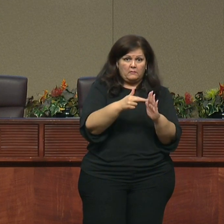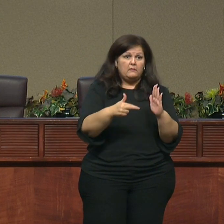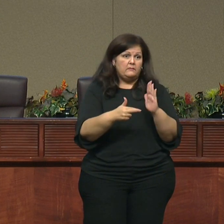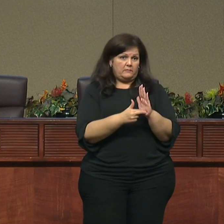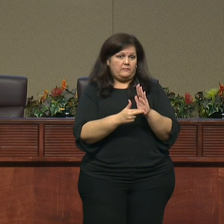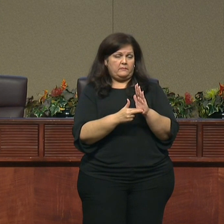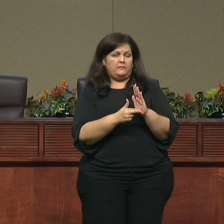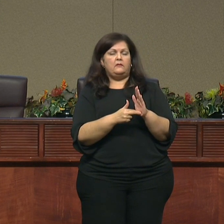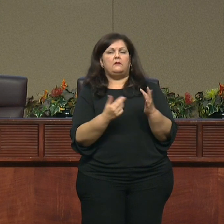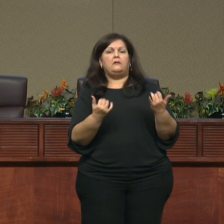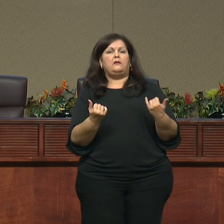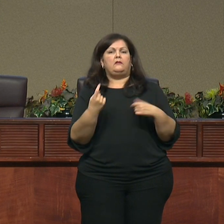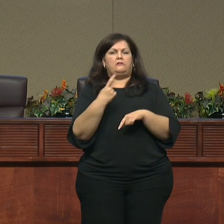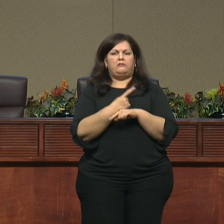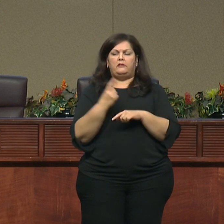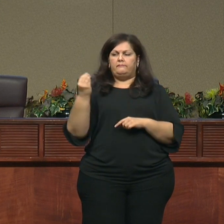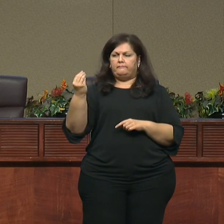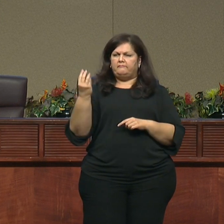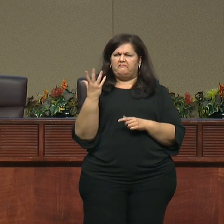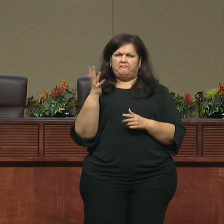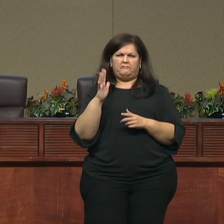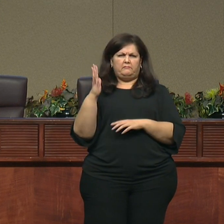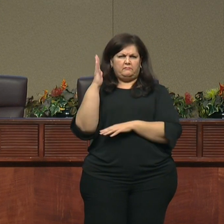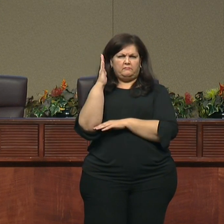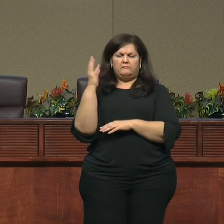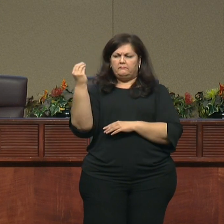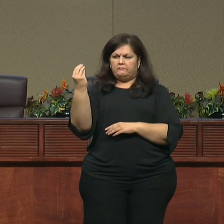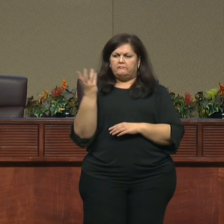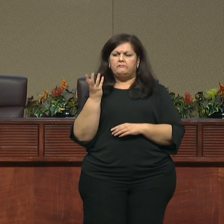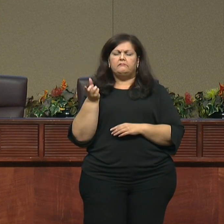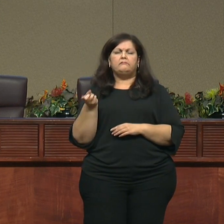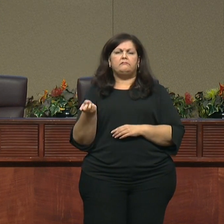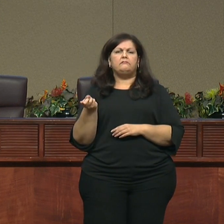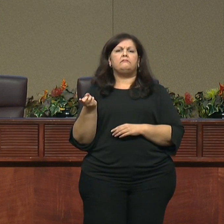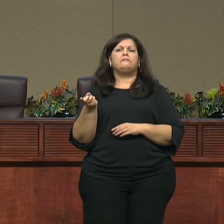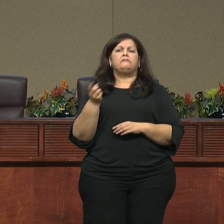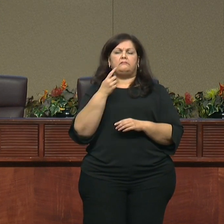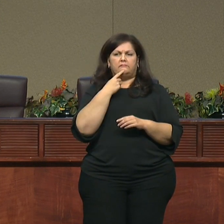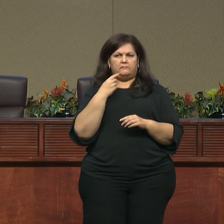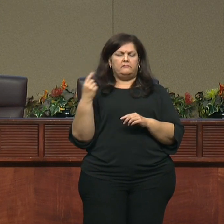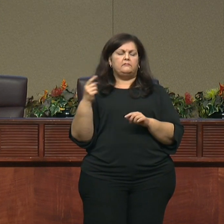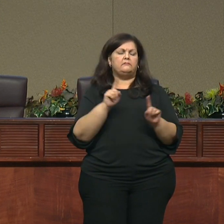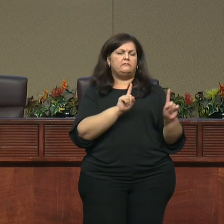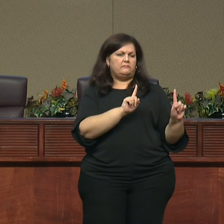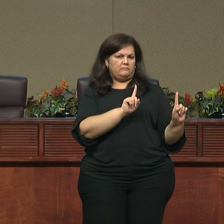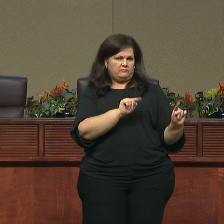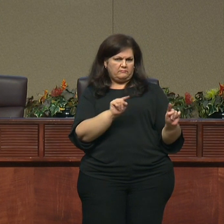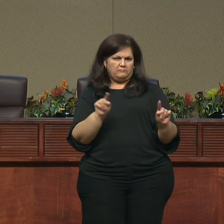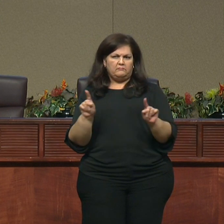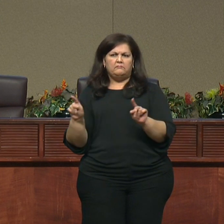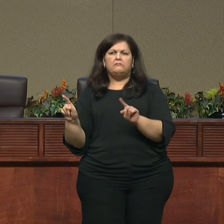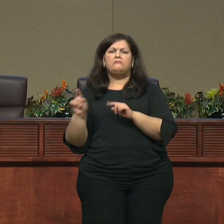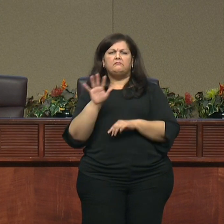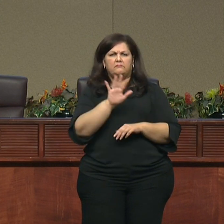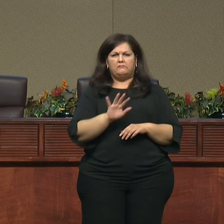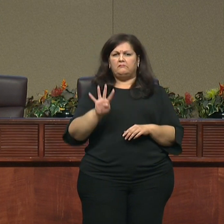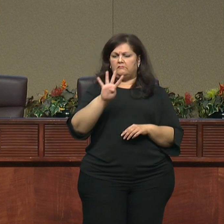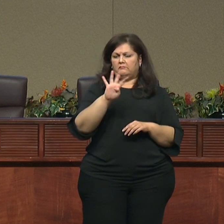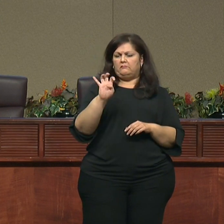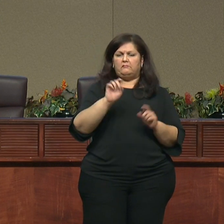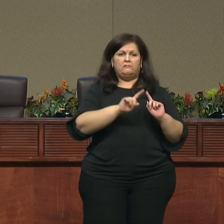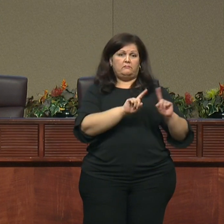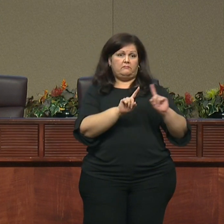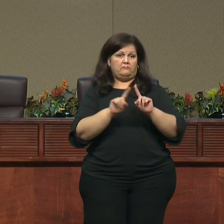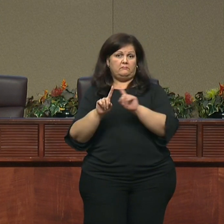To date, at least by midday today, our strike teams or compliance teams have been to over 400